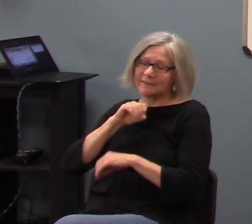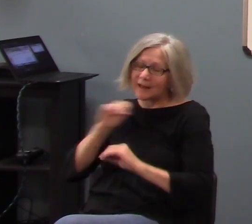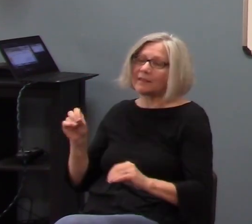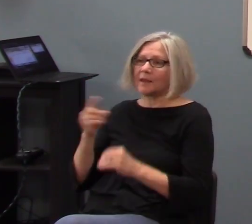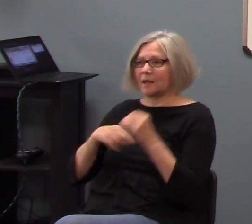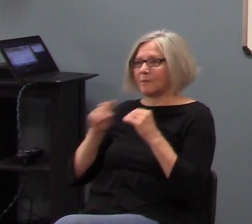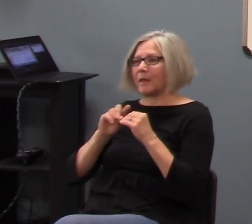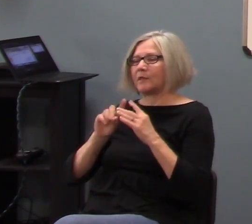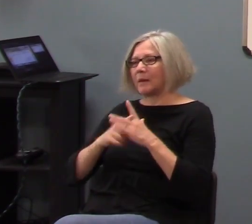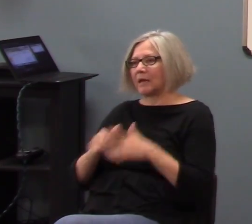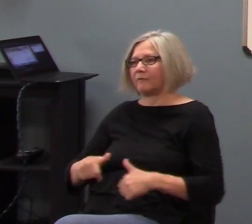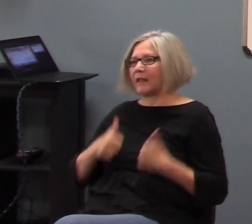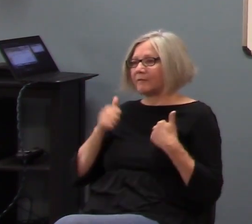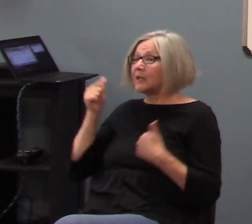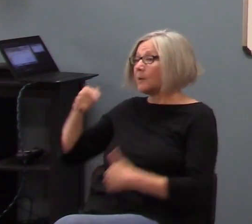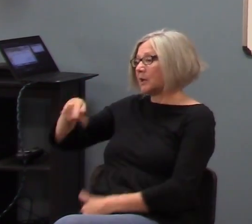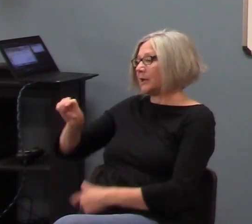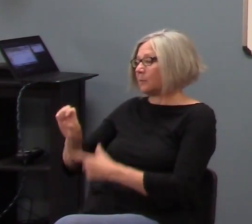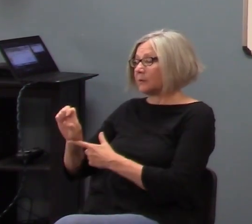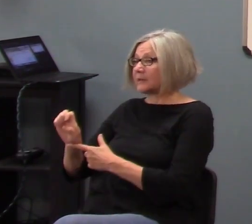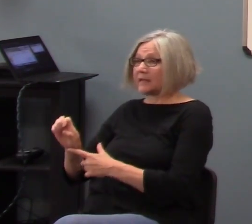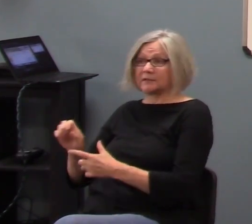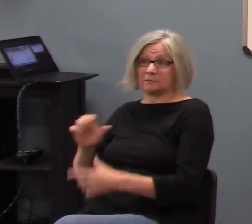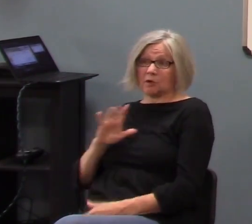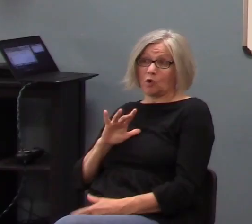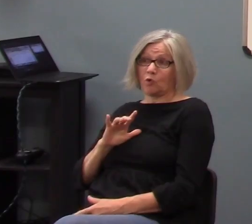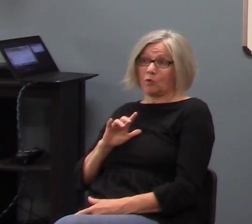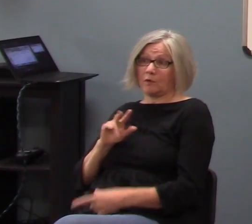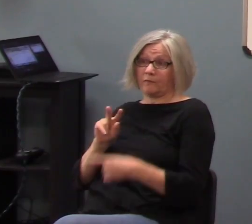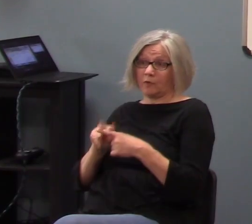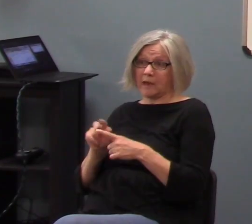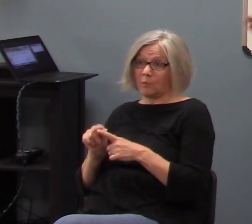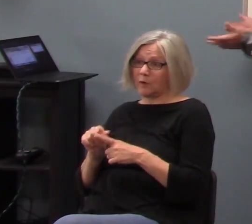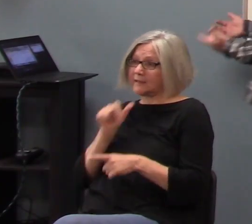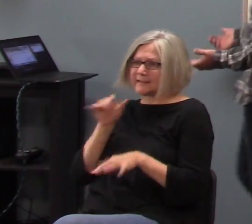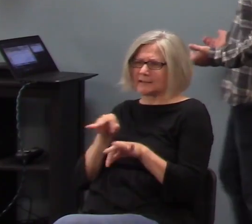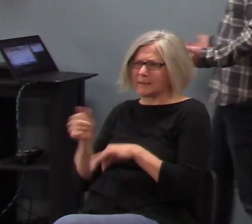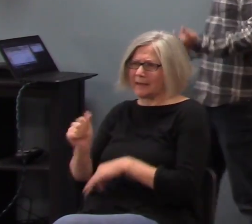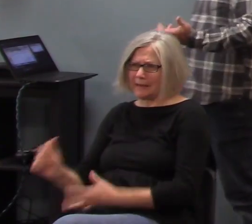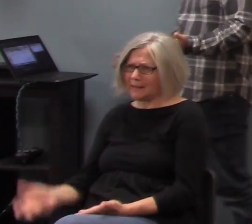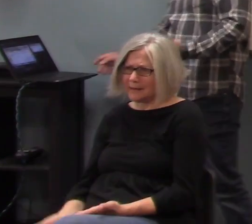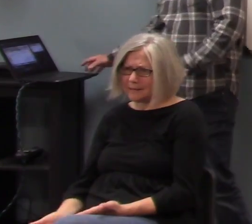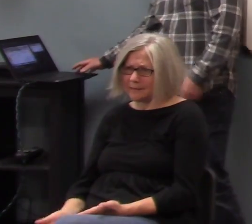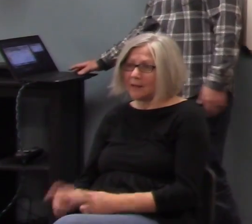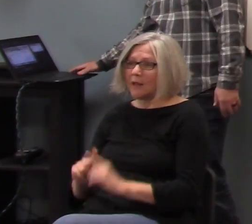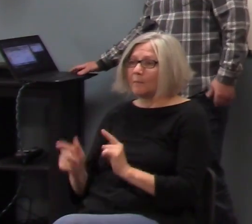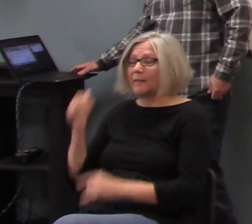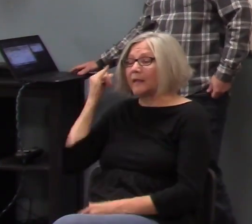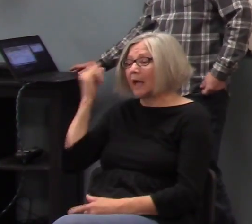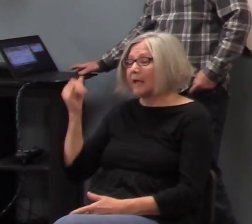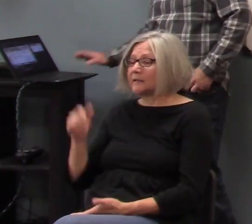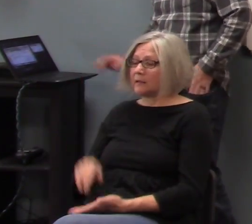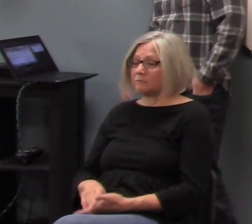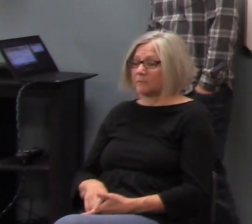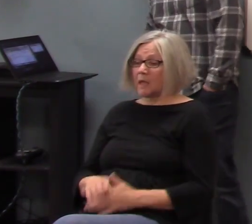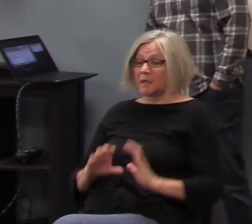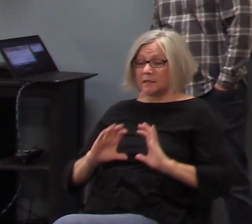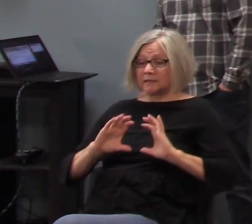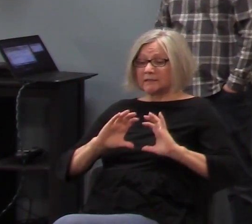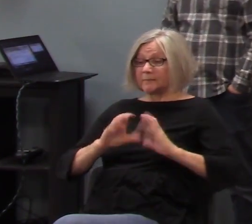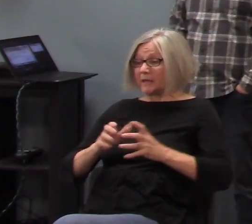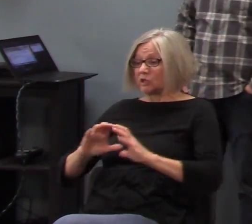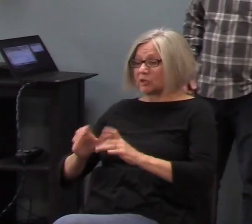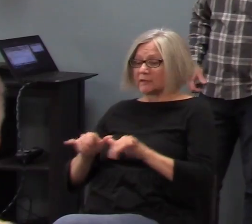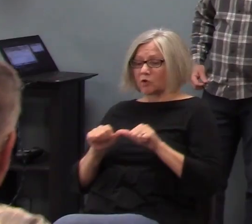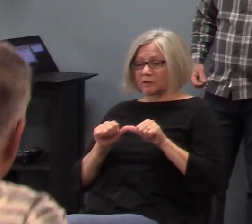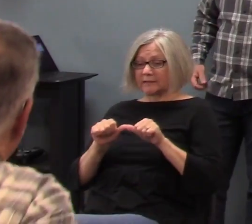life. Punctuated equilibrium is a really cool vocab word, it actually doesn't explain anything. The idea is that species are stable,